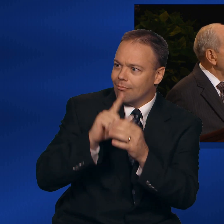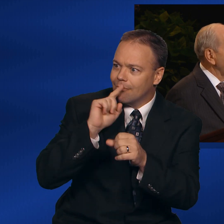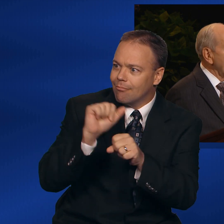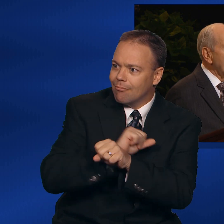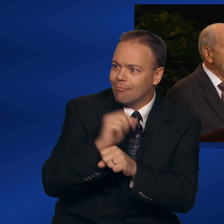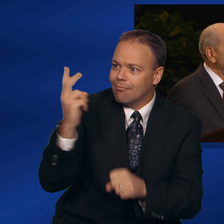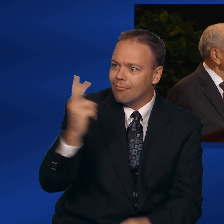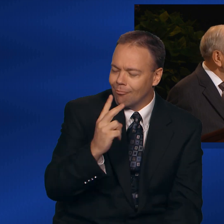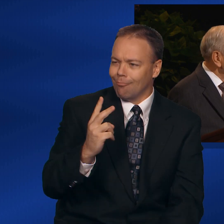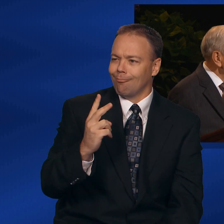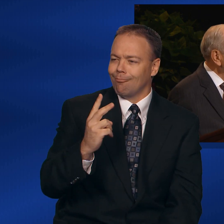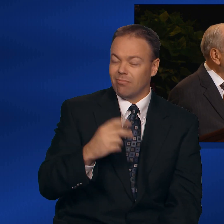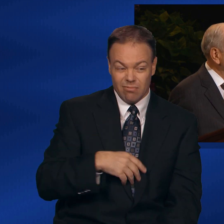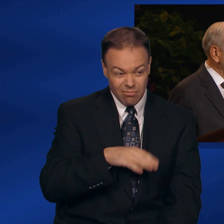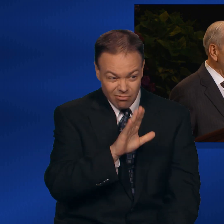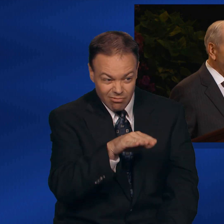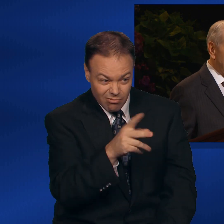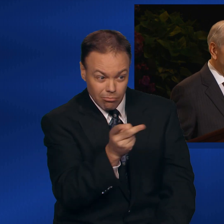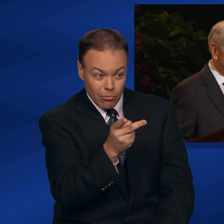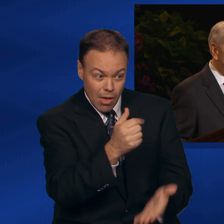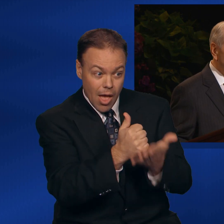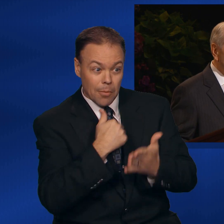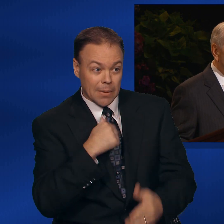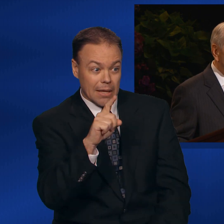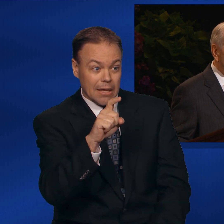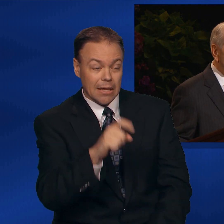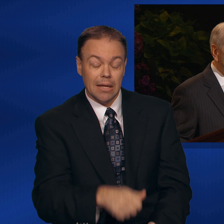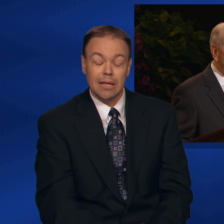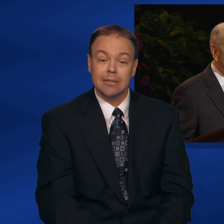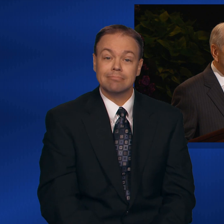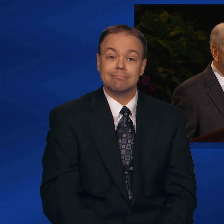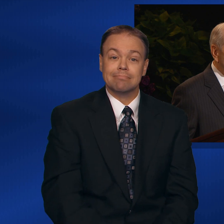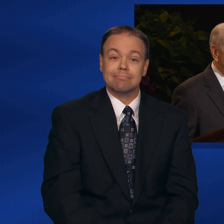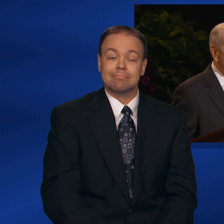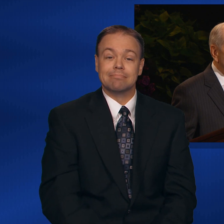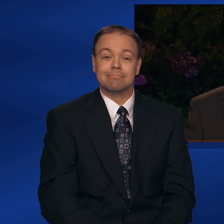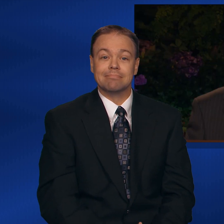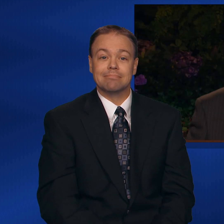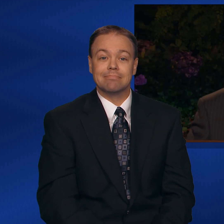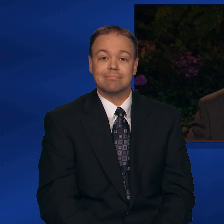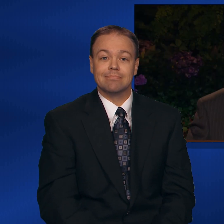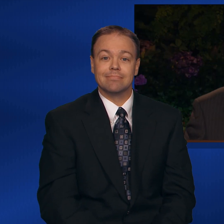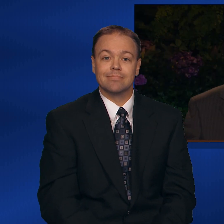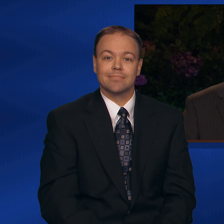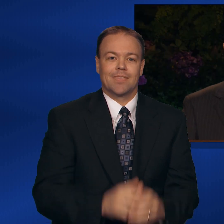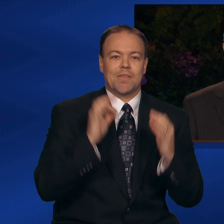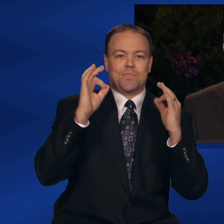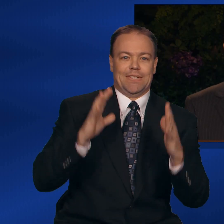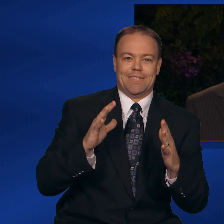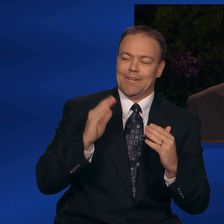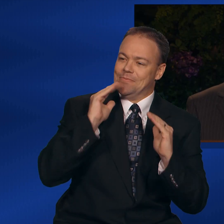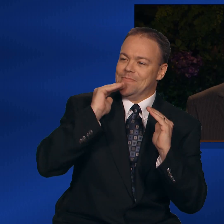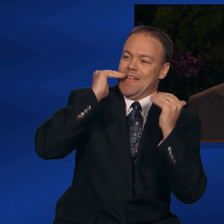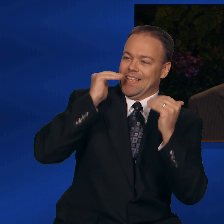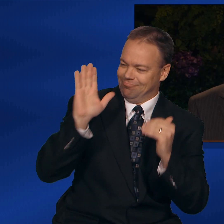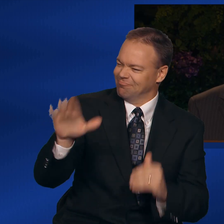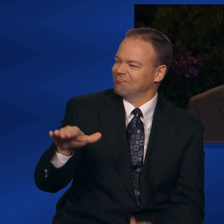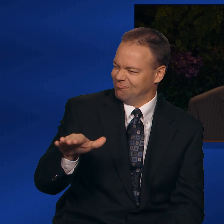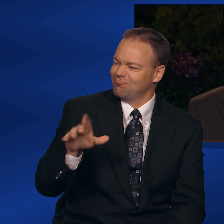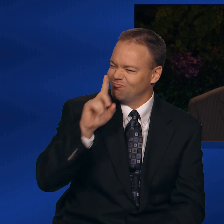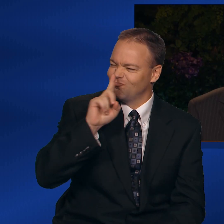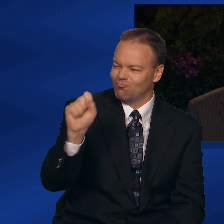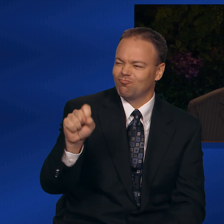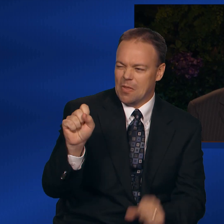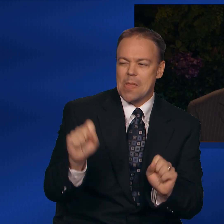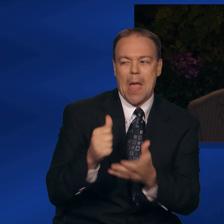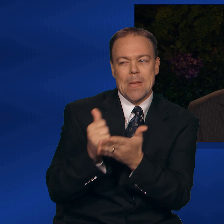here you are. Can you help me?" The missionary smiled and said, "Yes, I'm sure we can help